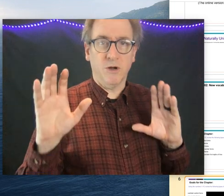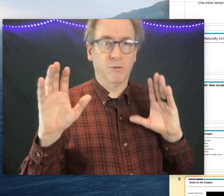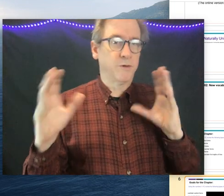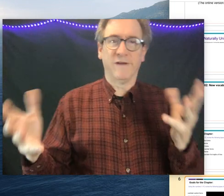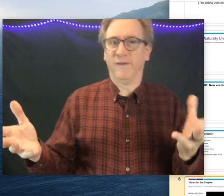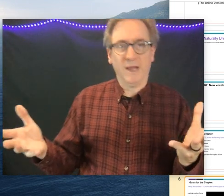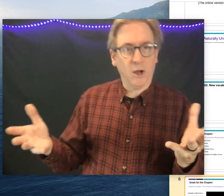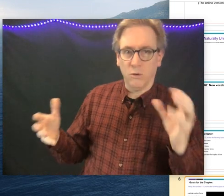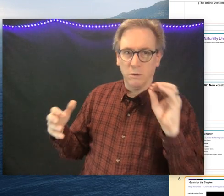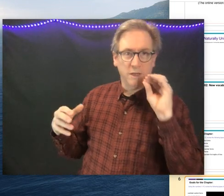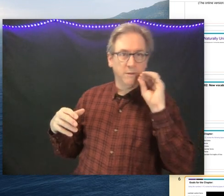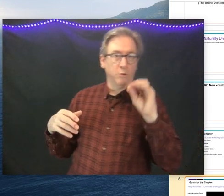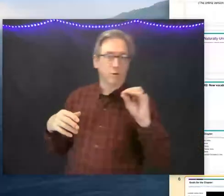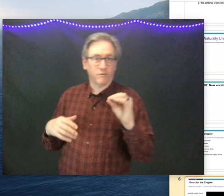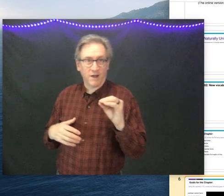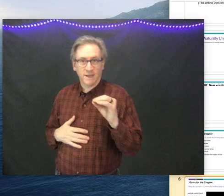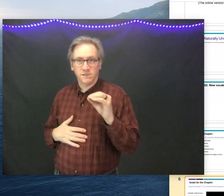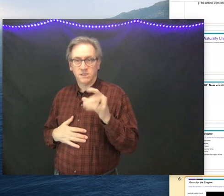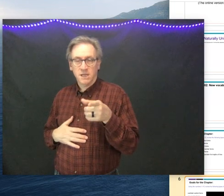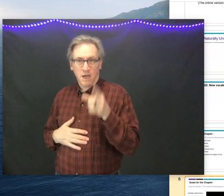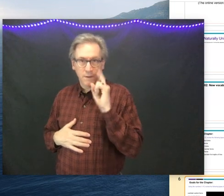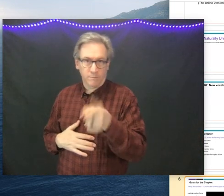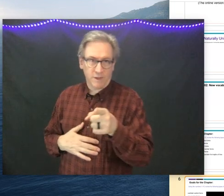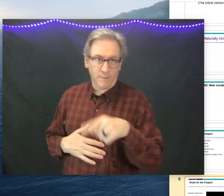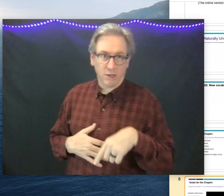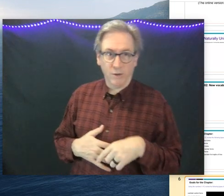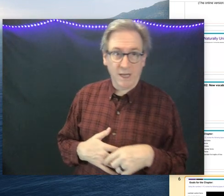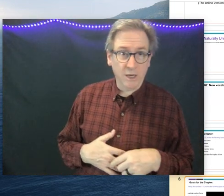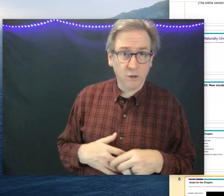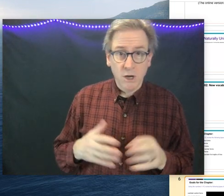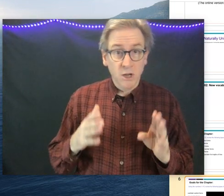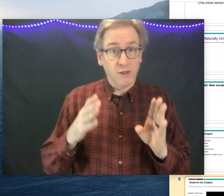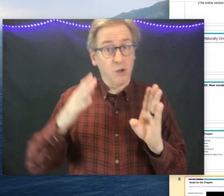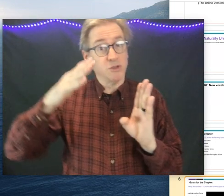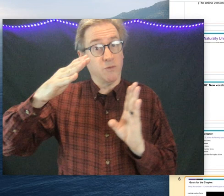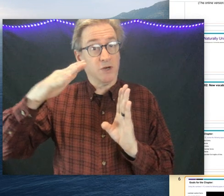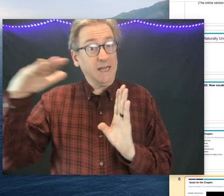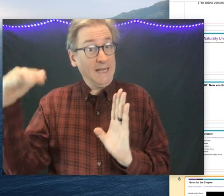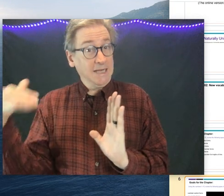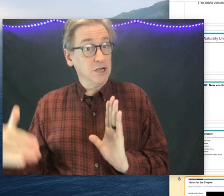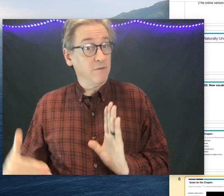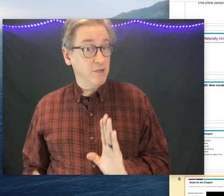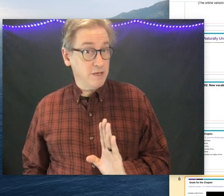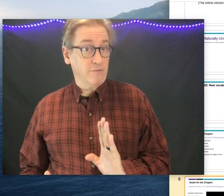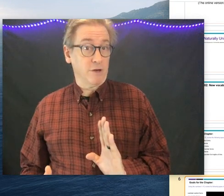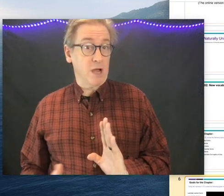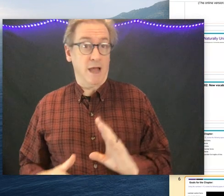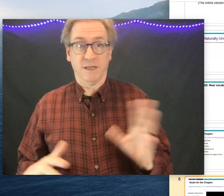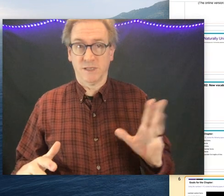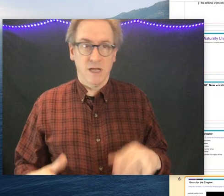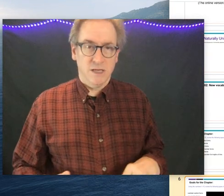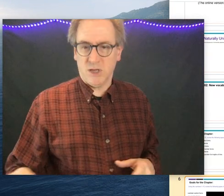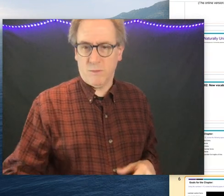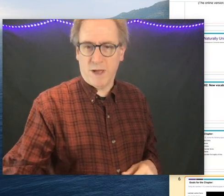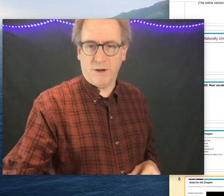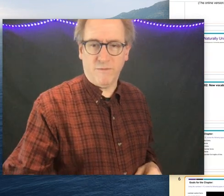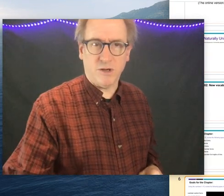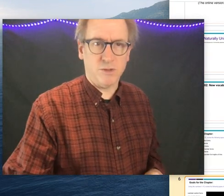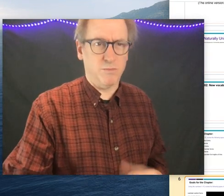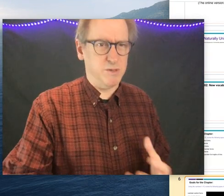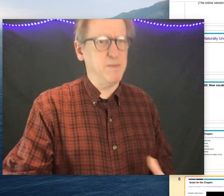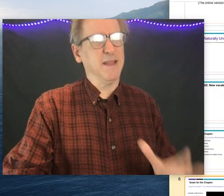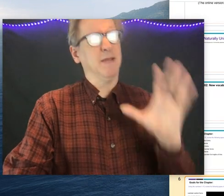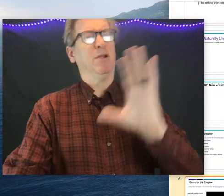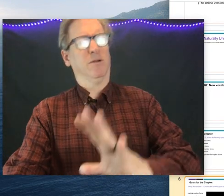there's a great video that the book provides that I'm including here that goes over each of the different kinds. So I don't have